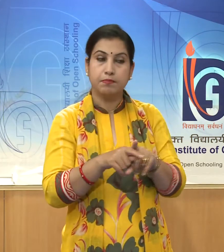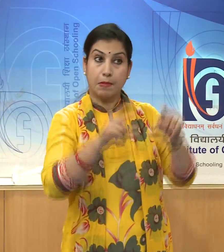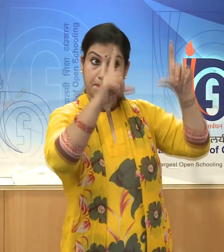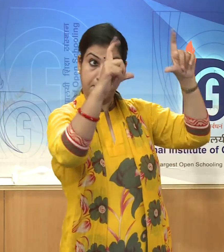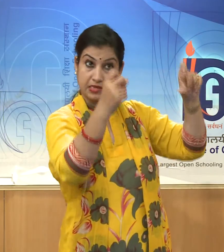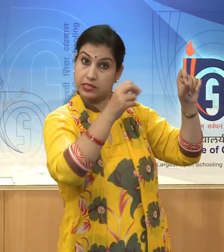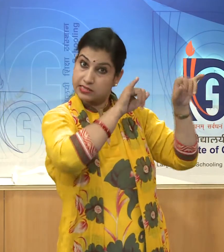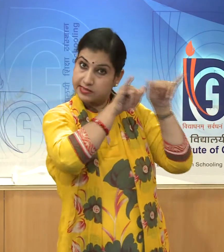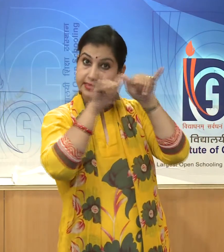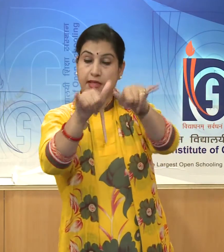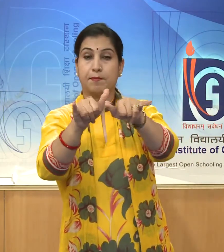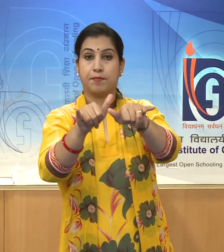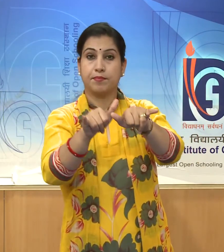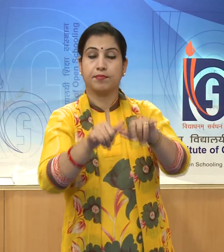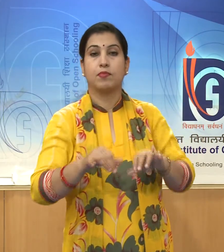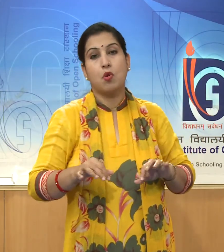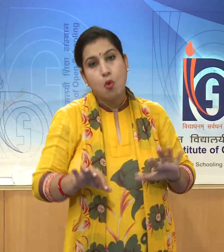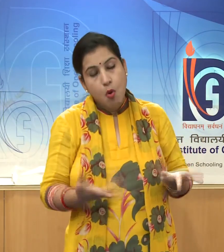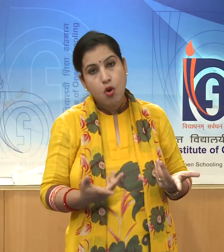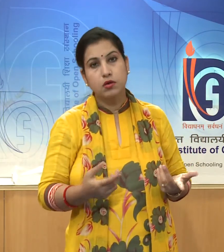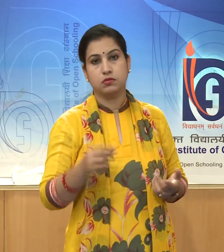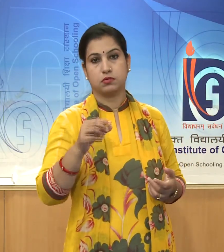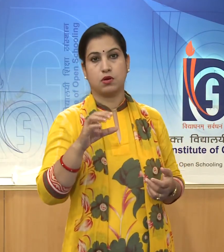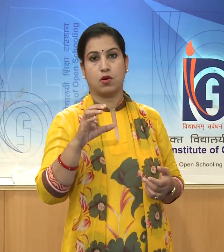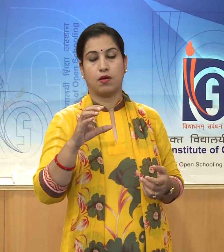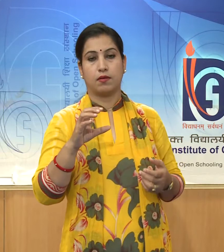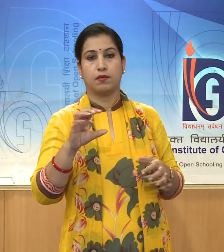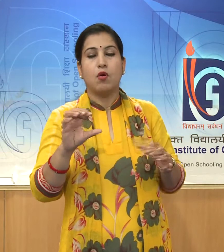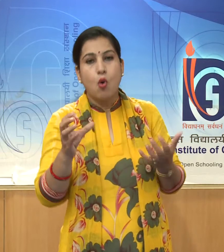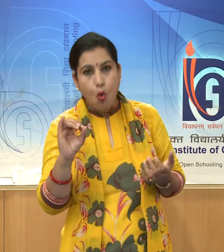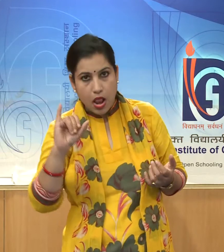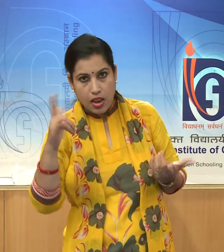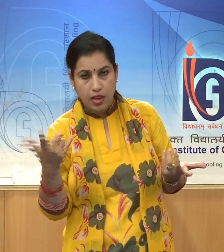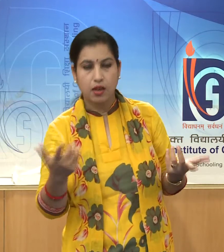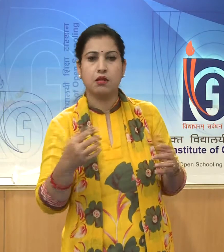picture, or else he would